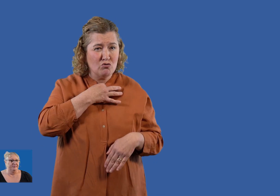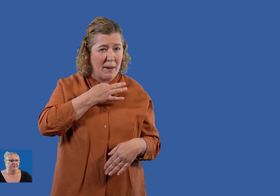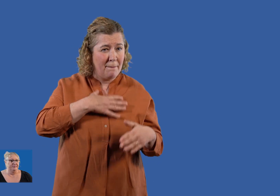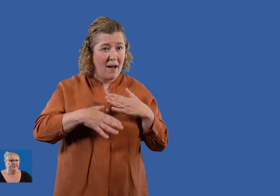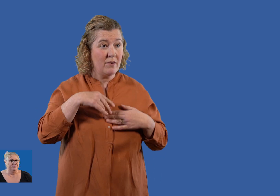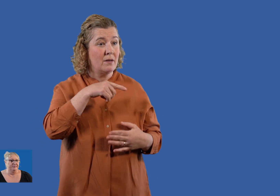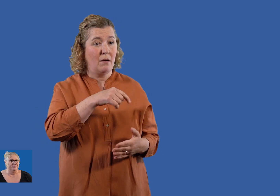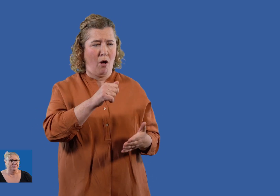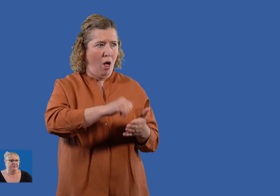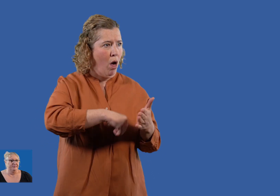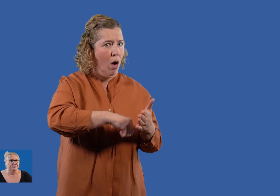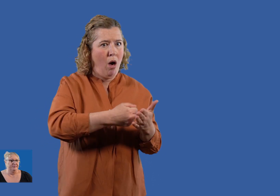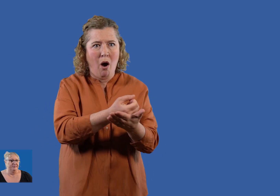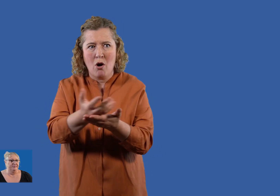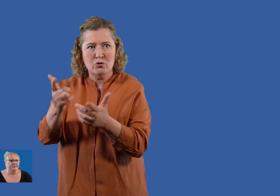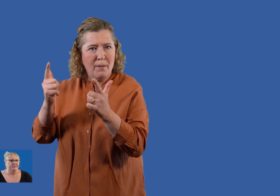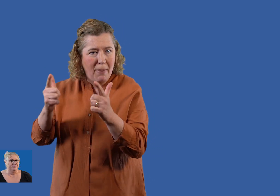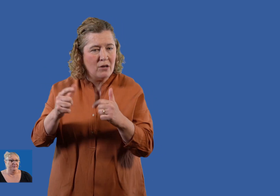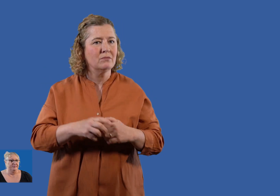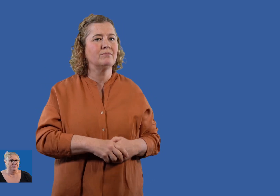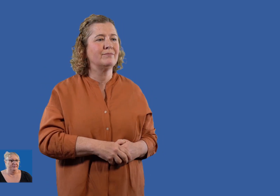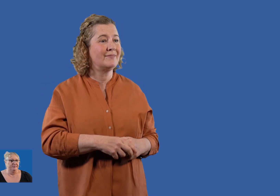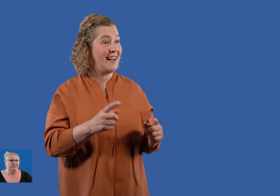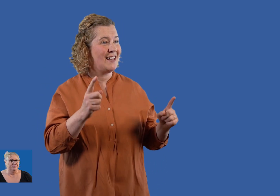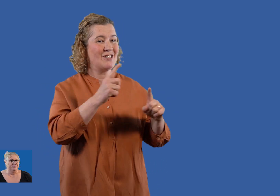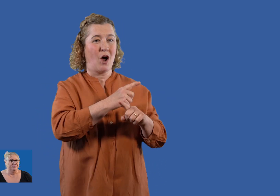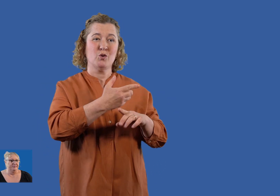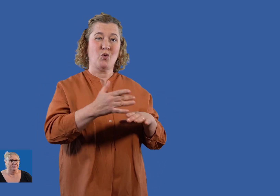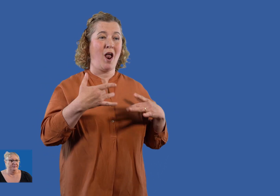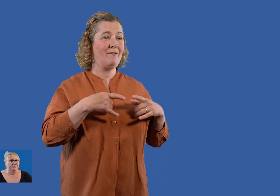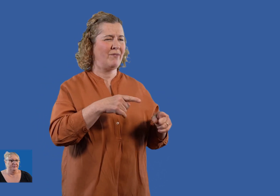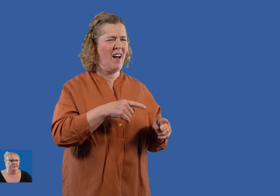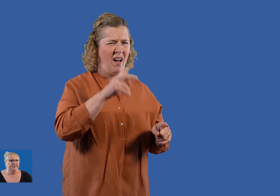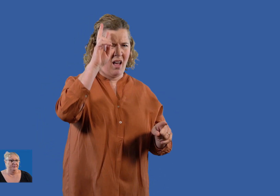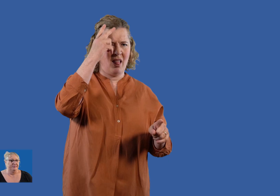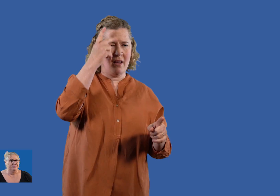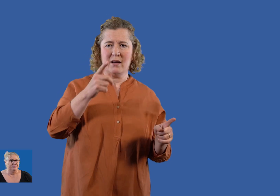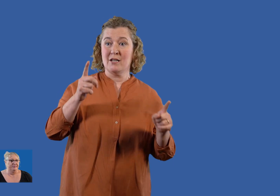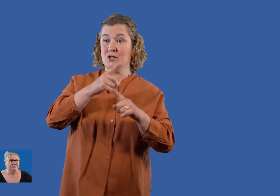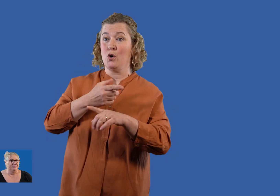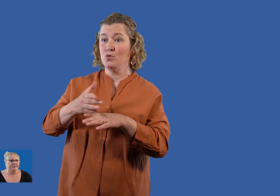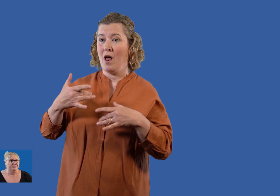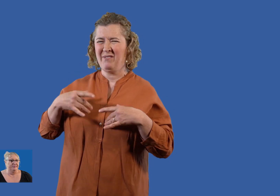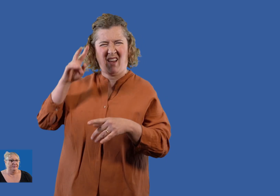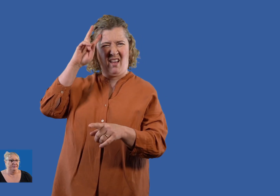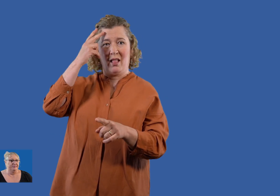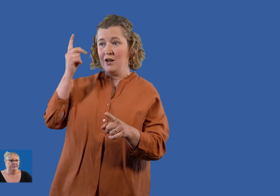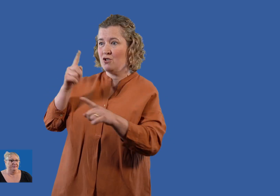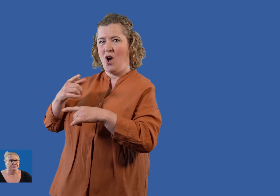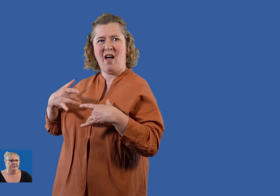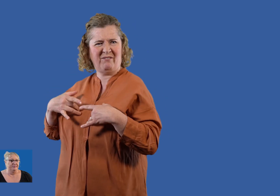They're in conflict quite a lot of the time, change their mind. They can be really angry at themselves,